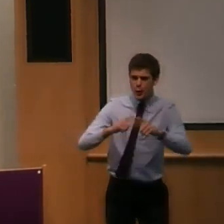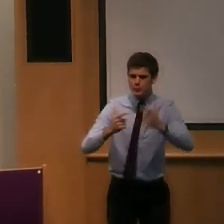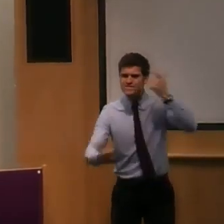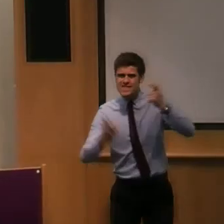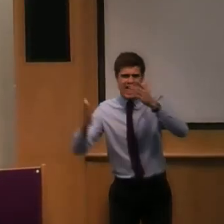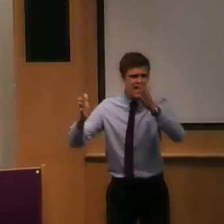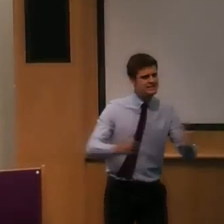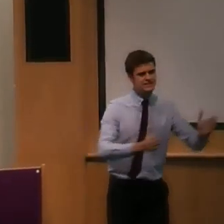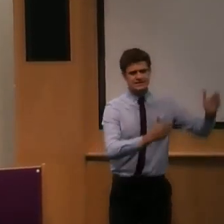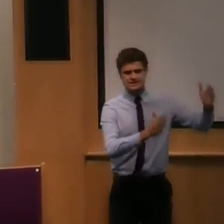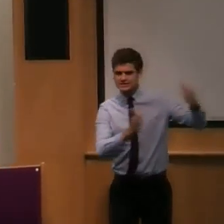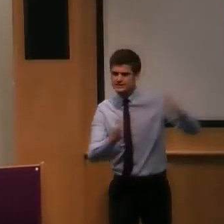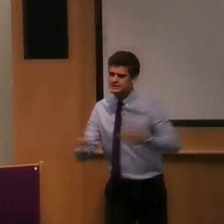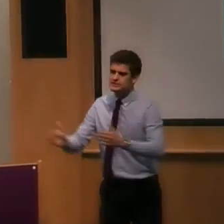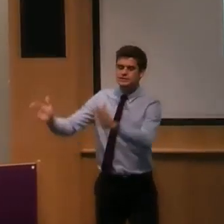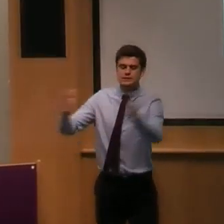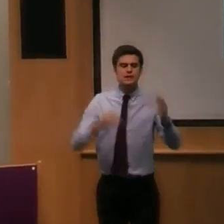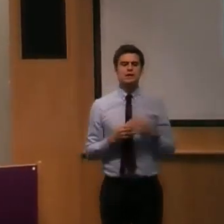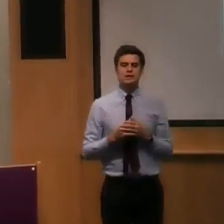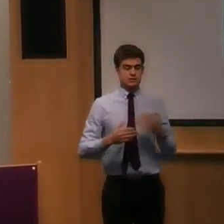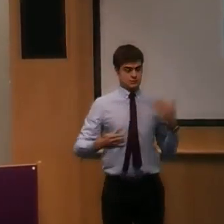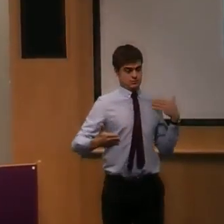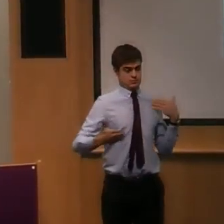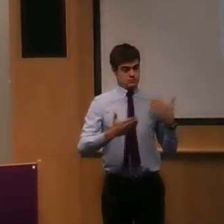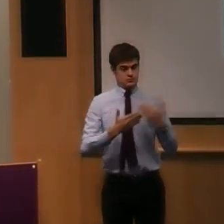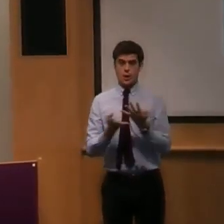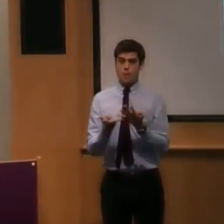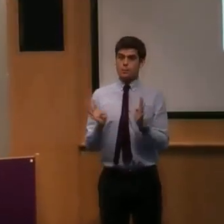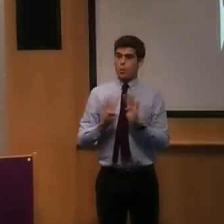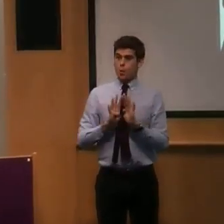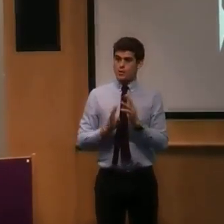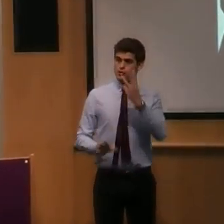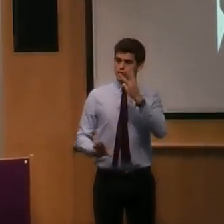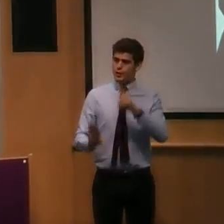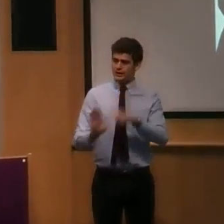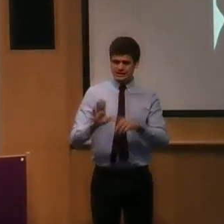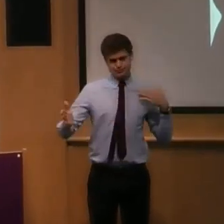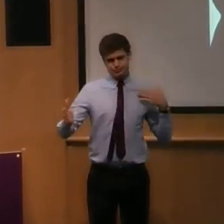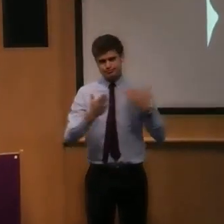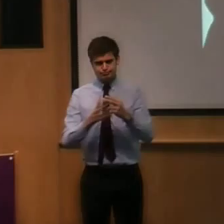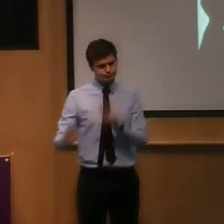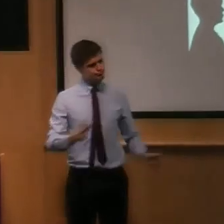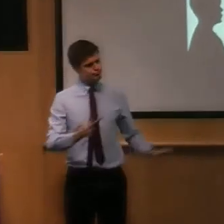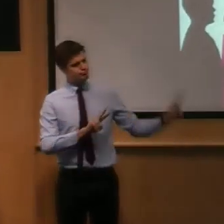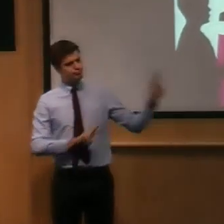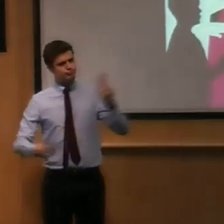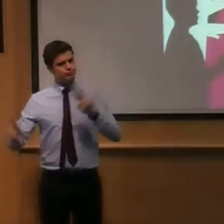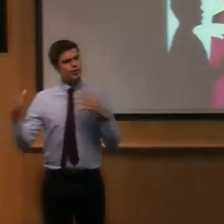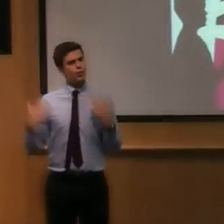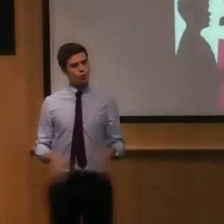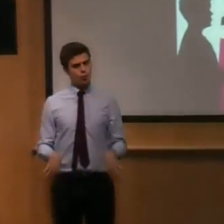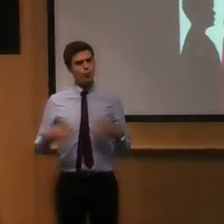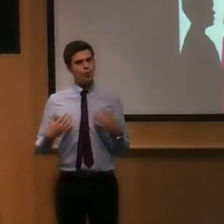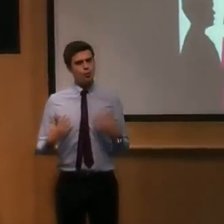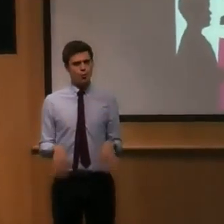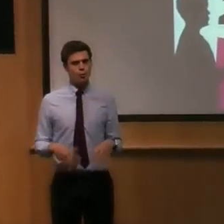lows. We've sometimes lost our way. But one thing for sure is we're always trying to make sure that we are on track. Now, over the last 3 years,